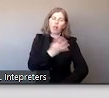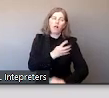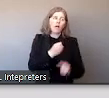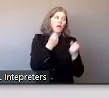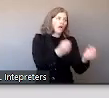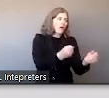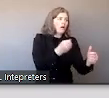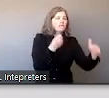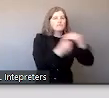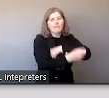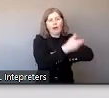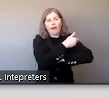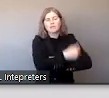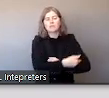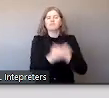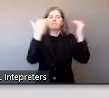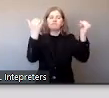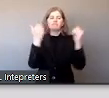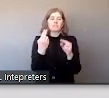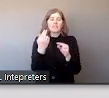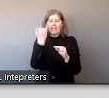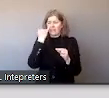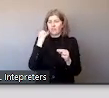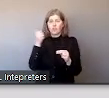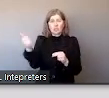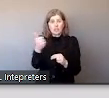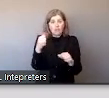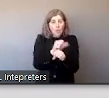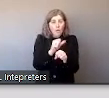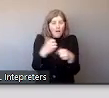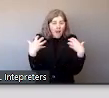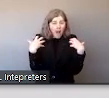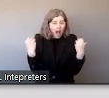then, of course, continue to wear a mask if you're a healthcare worker or you